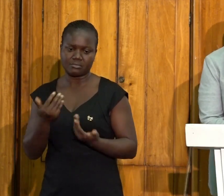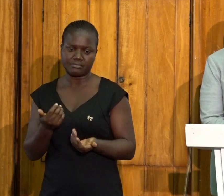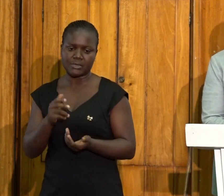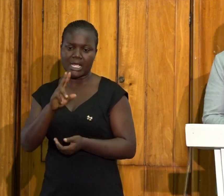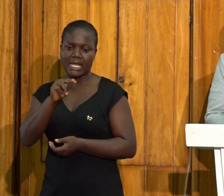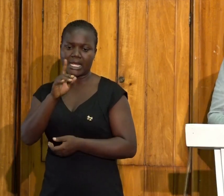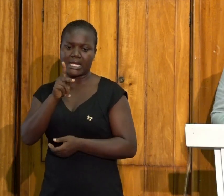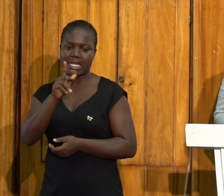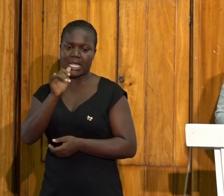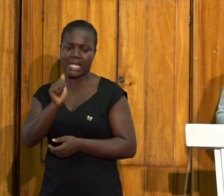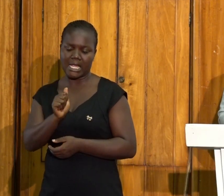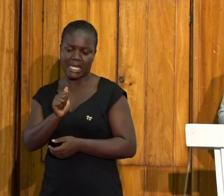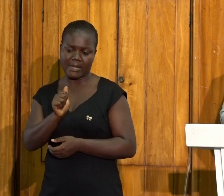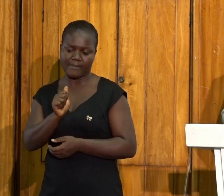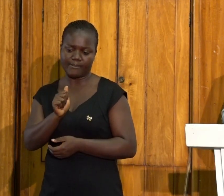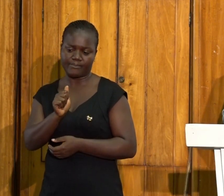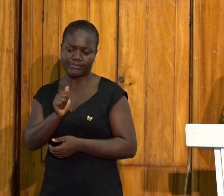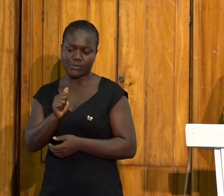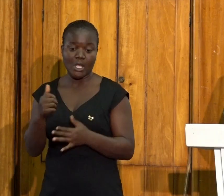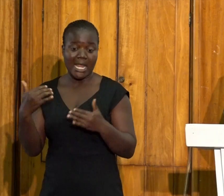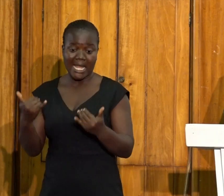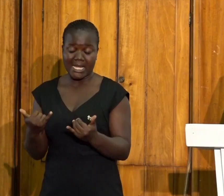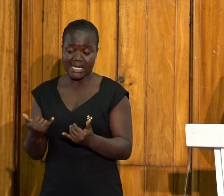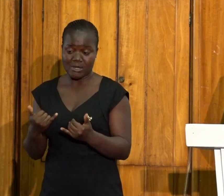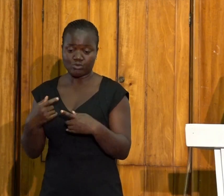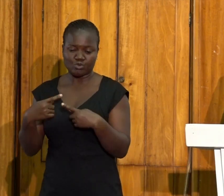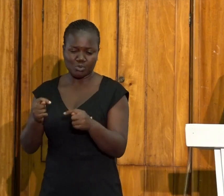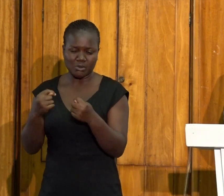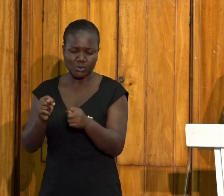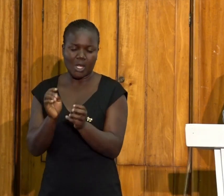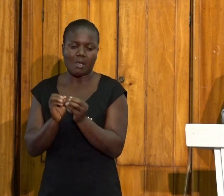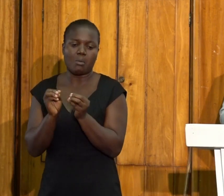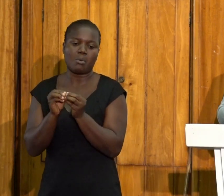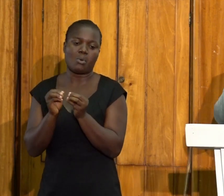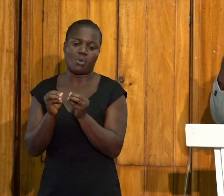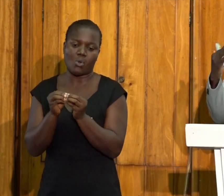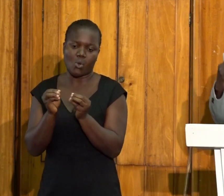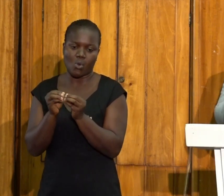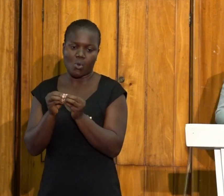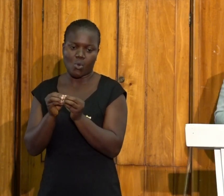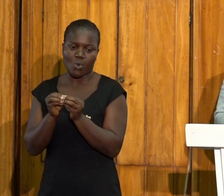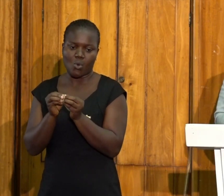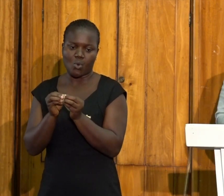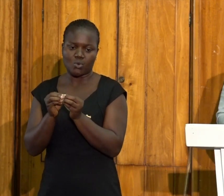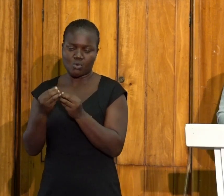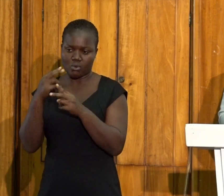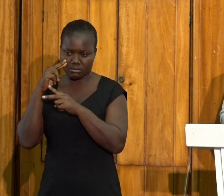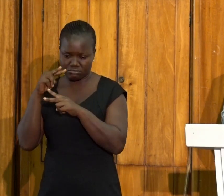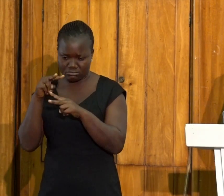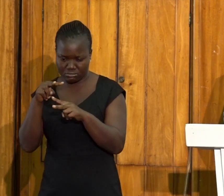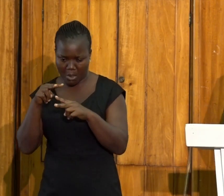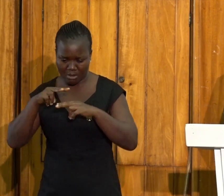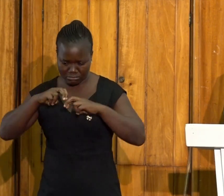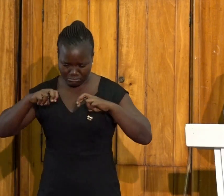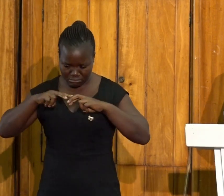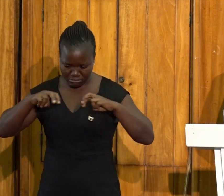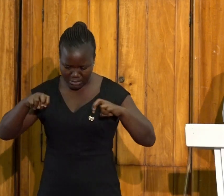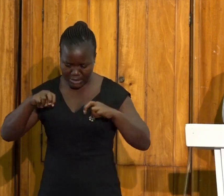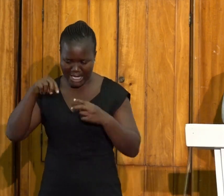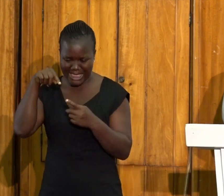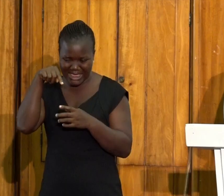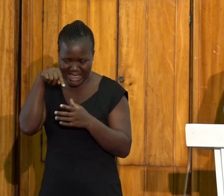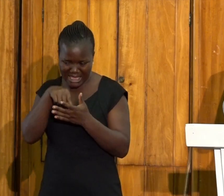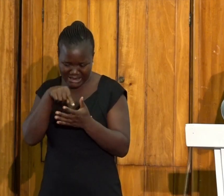MK8527, which is currently on clinical trials. The Expressive 10 is going to look into this option, and they